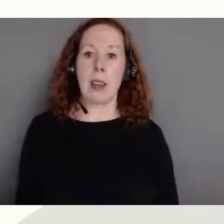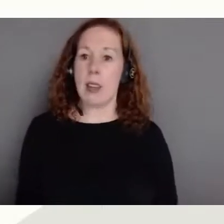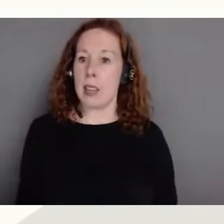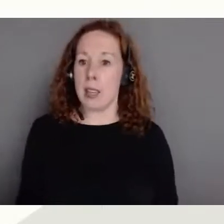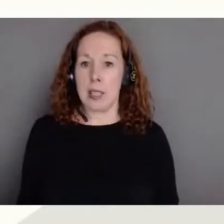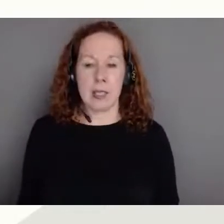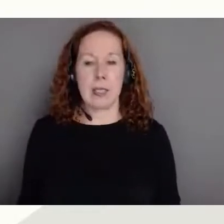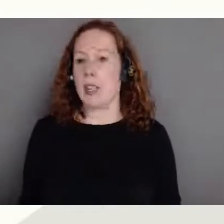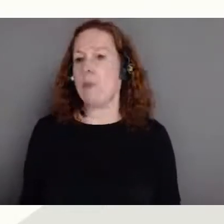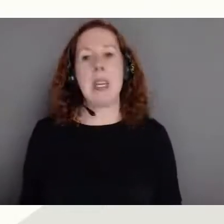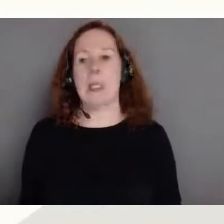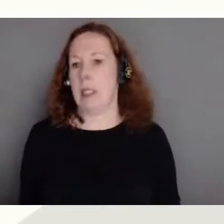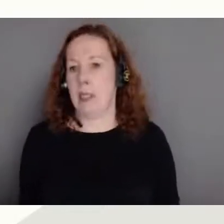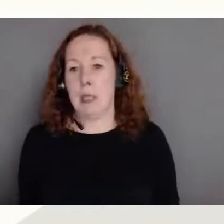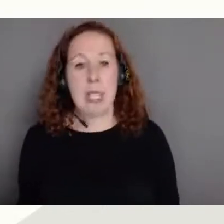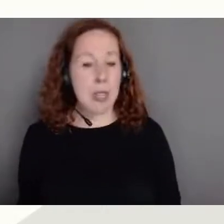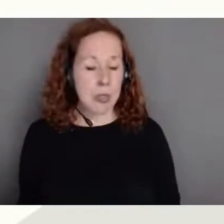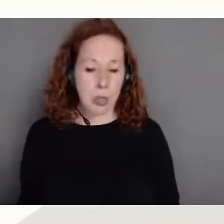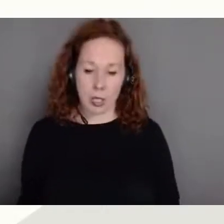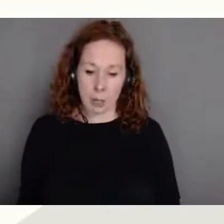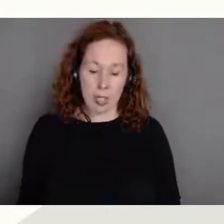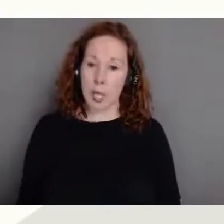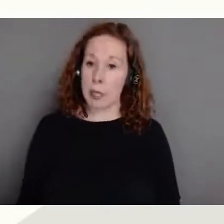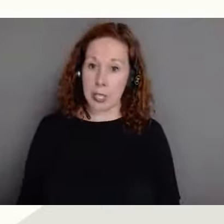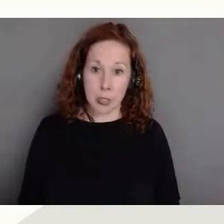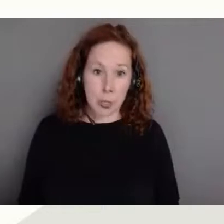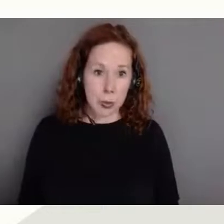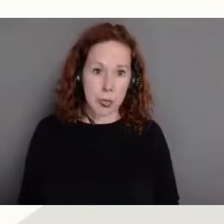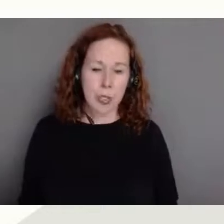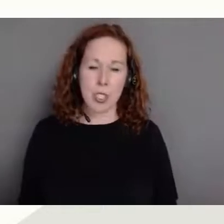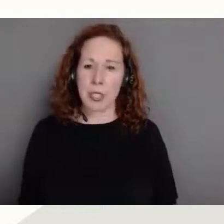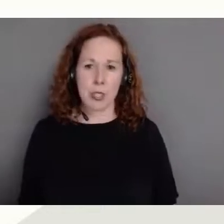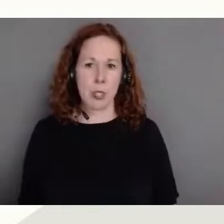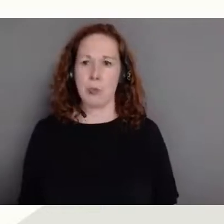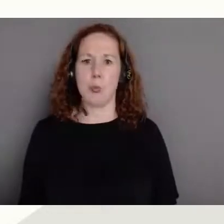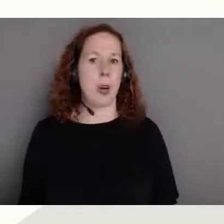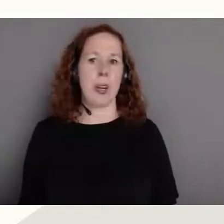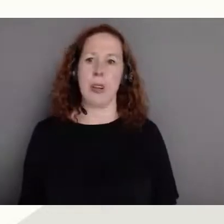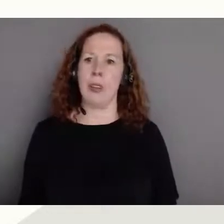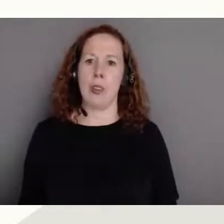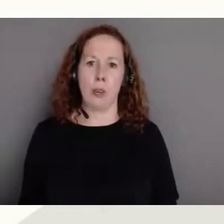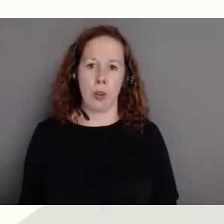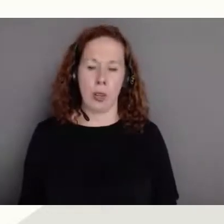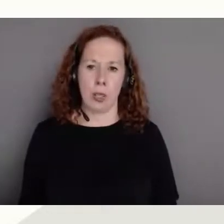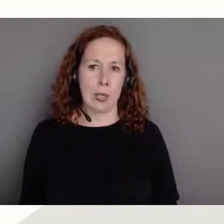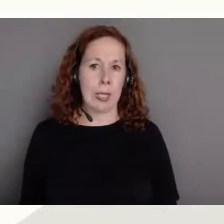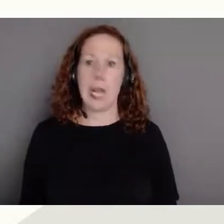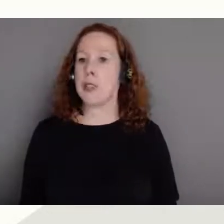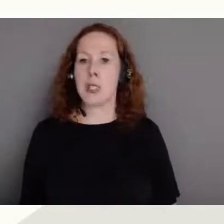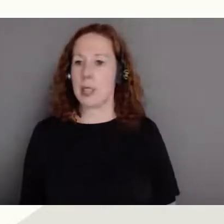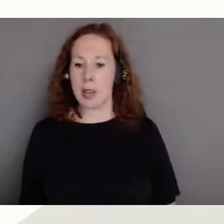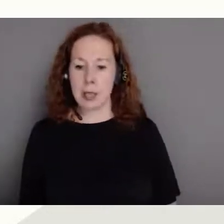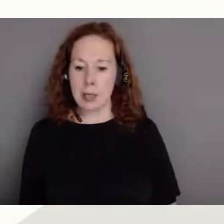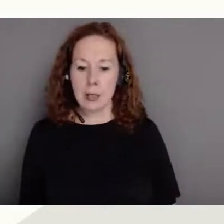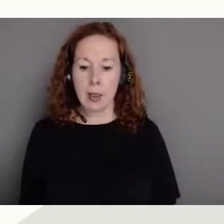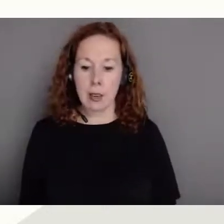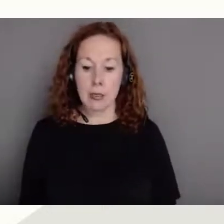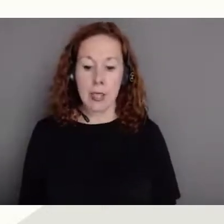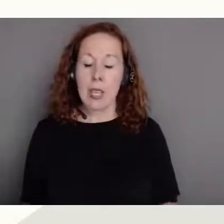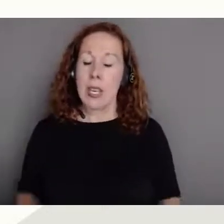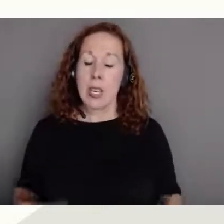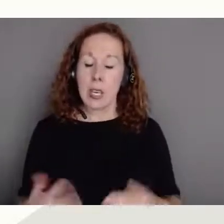class is amazing. Even if you're not going to Mm-hmm. become an interpreter, just to broaden your Mm-hmm.